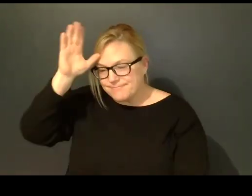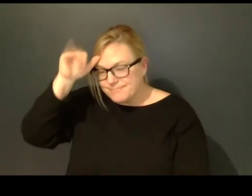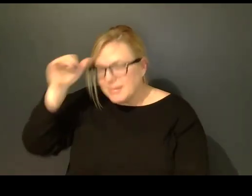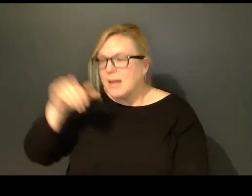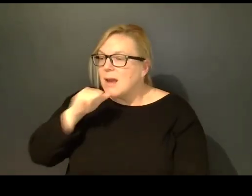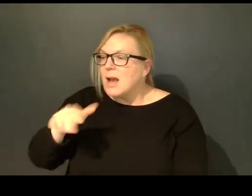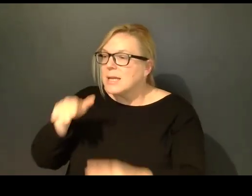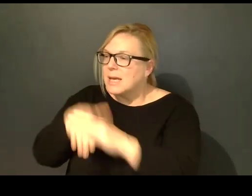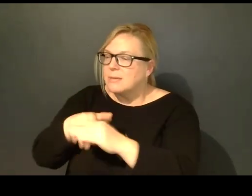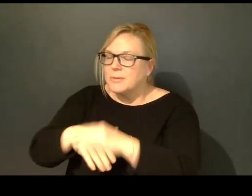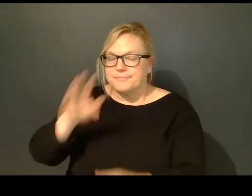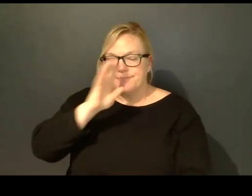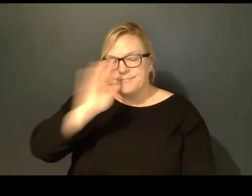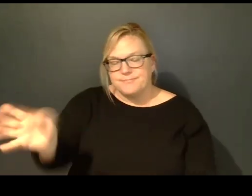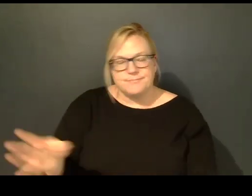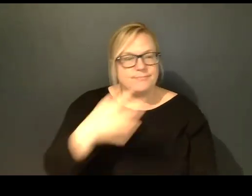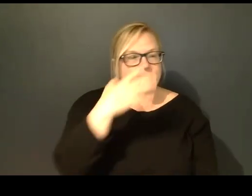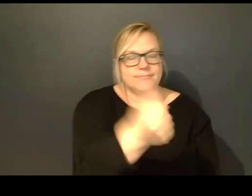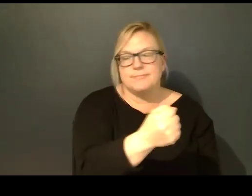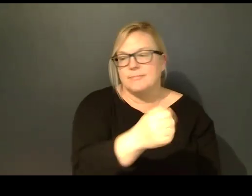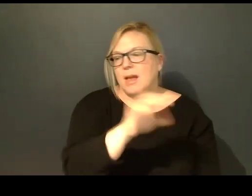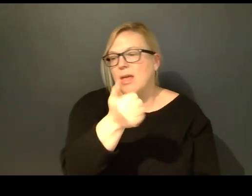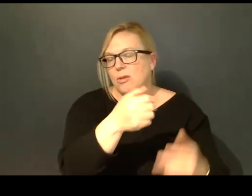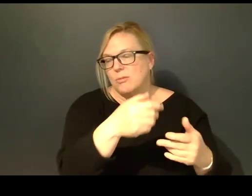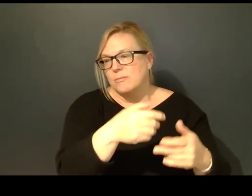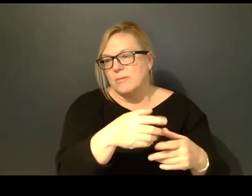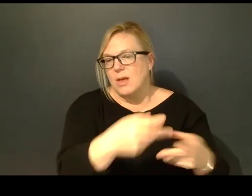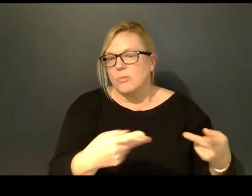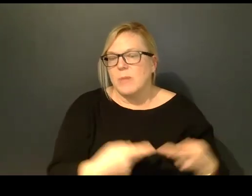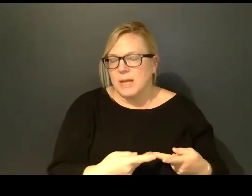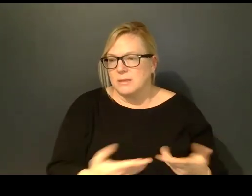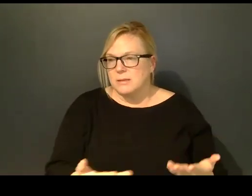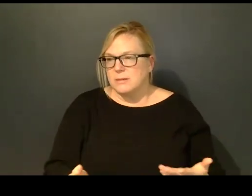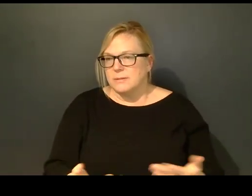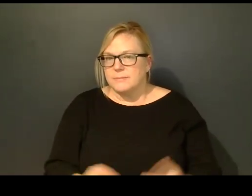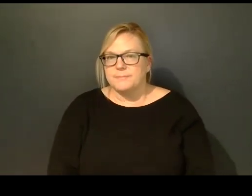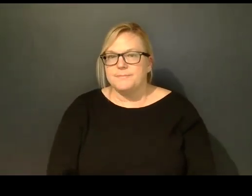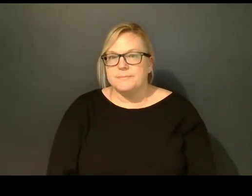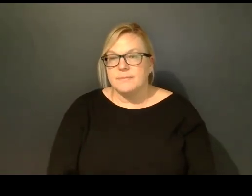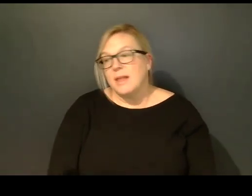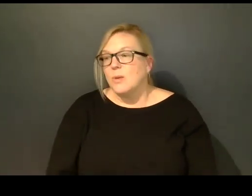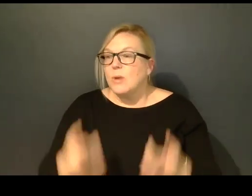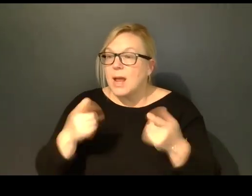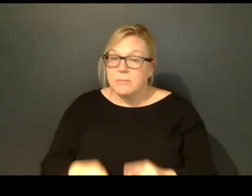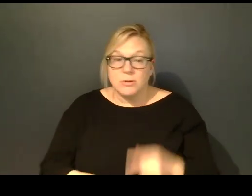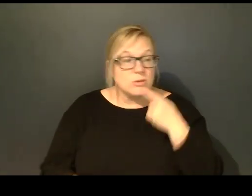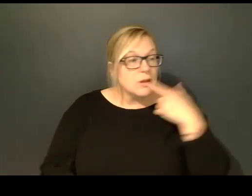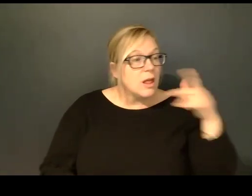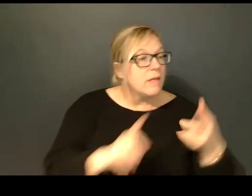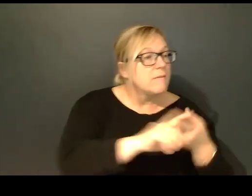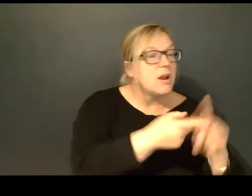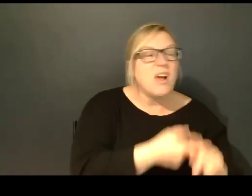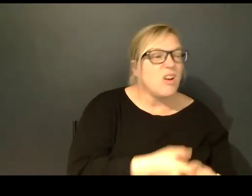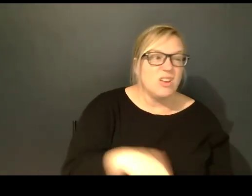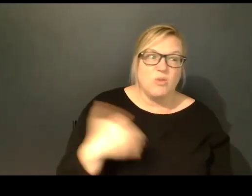and I'm not going there. I'm not going to bother. Yeah. Yeah. And good. And the next best thing you can do is tell a friend who tells a friend, and none of us are going to go there either, because no, we want